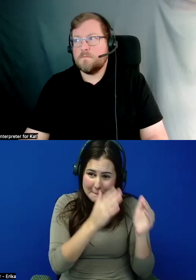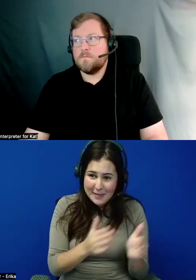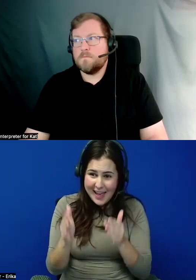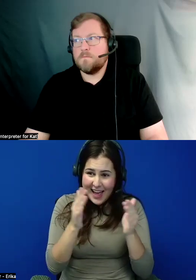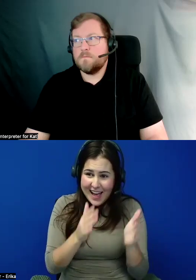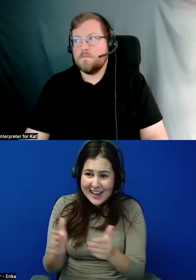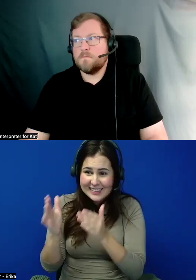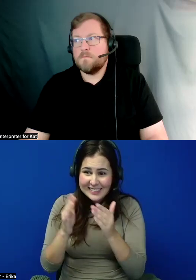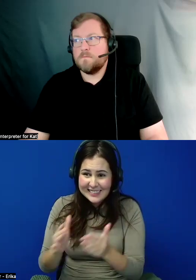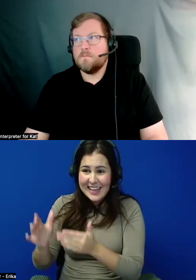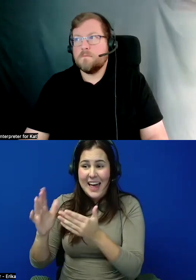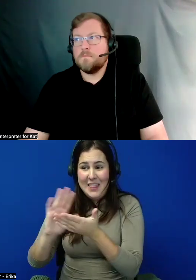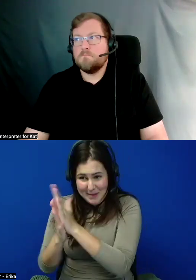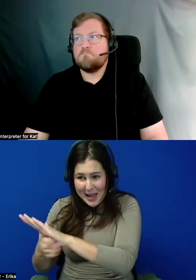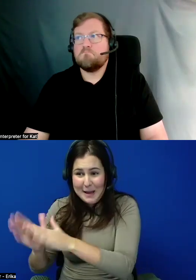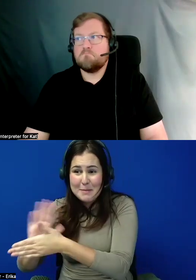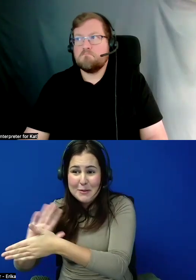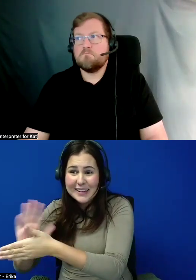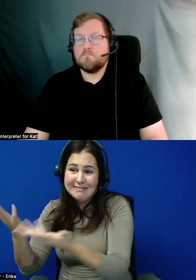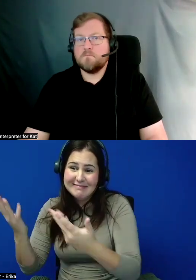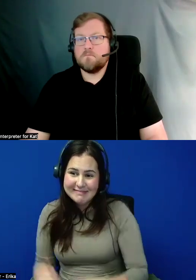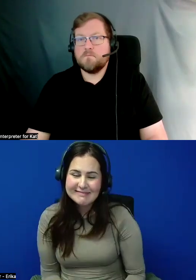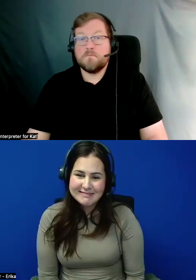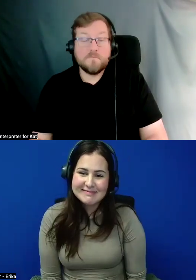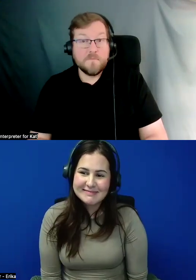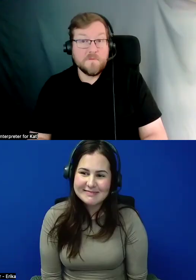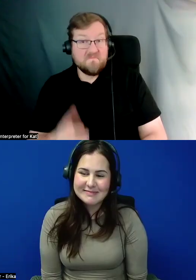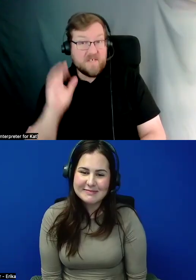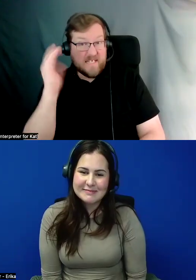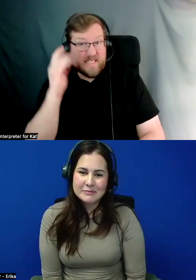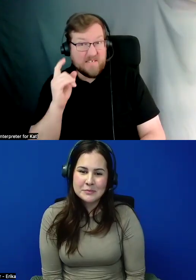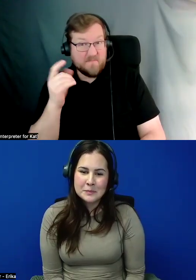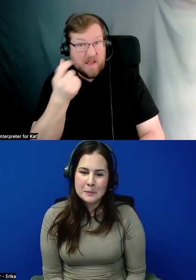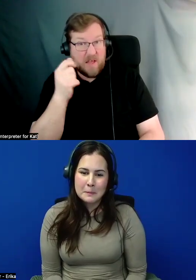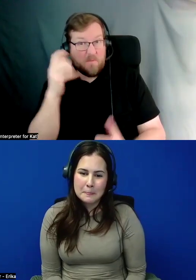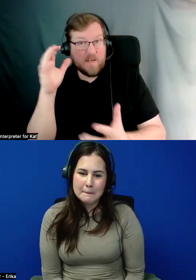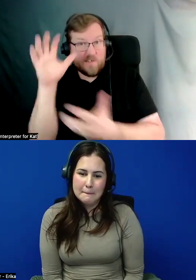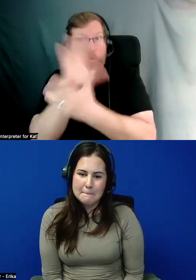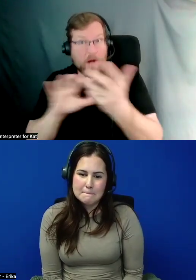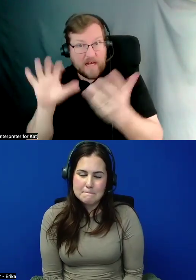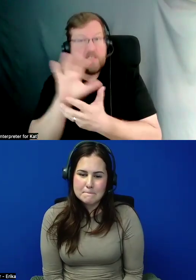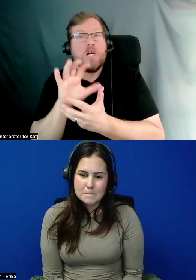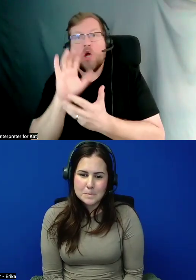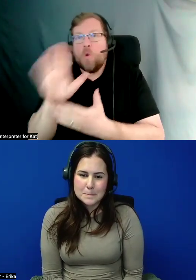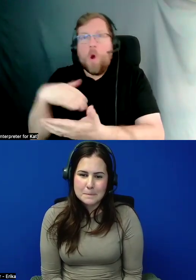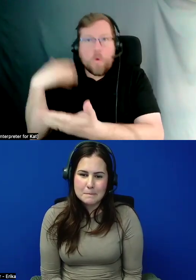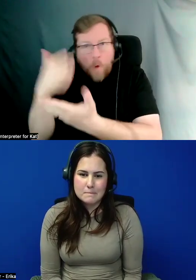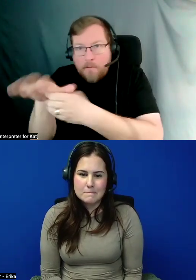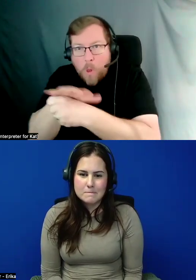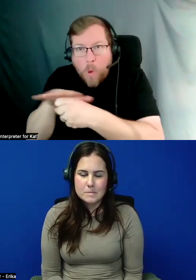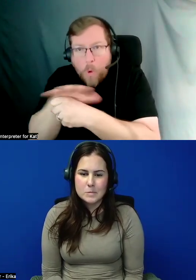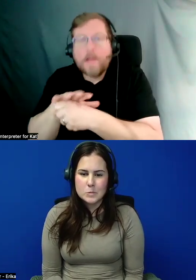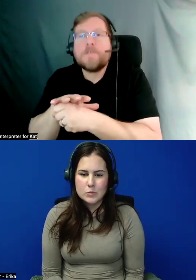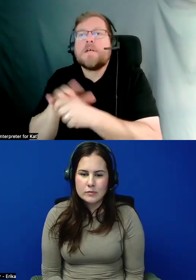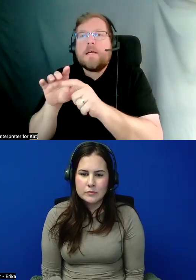add up to this movie. Yeah, it must be crazy because, going to a location, but you also said you worked on the